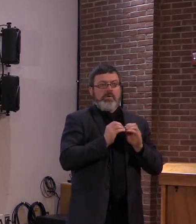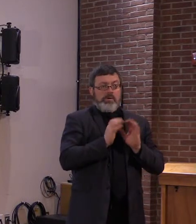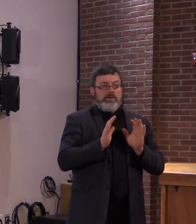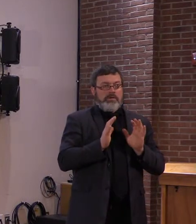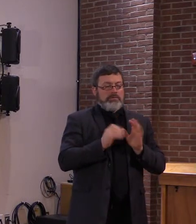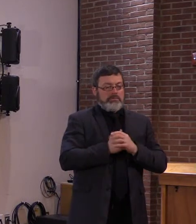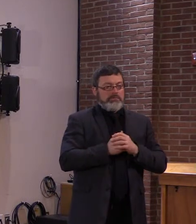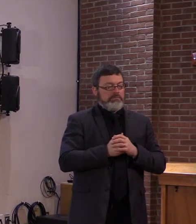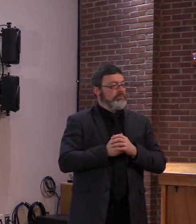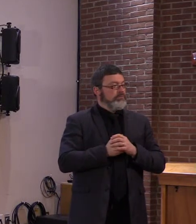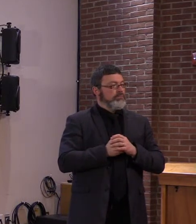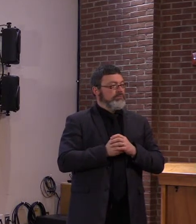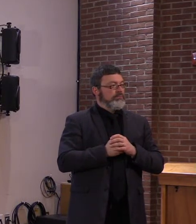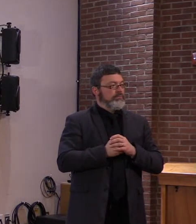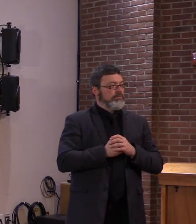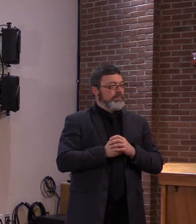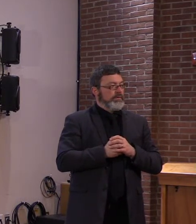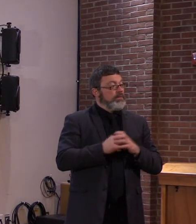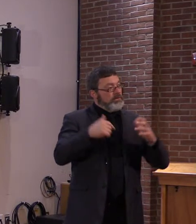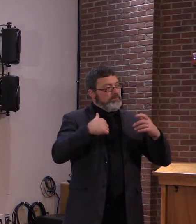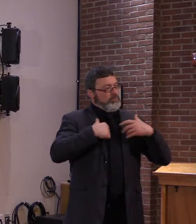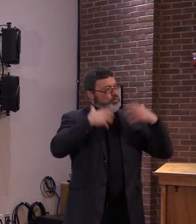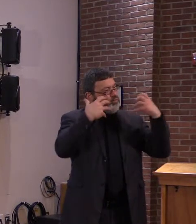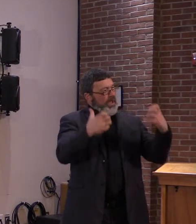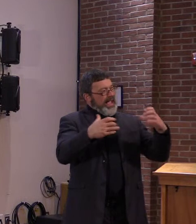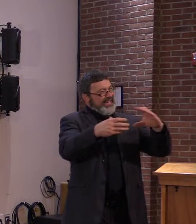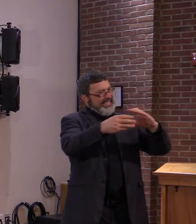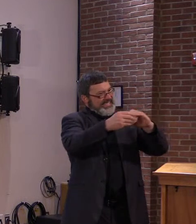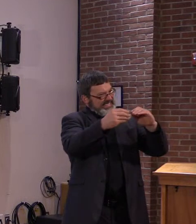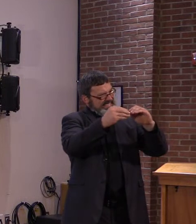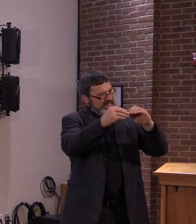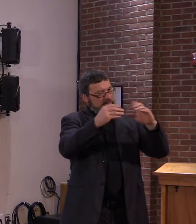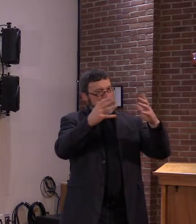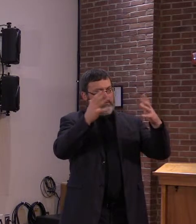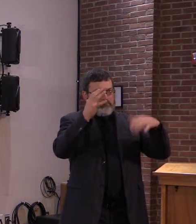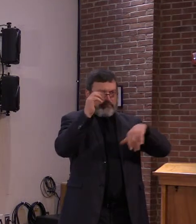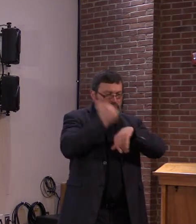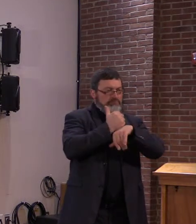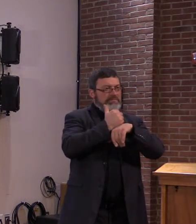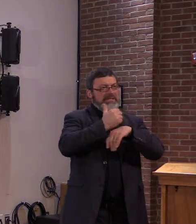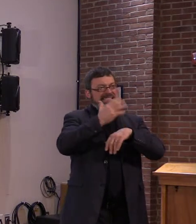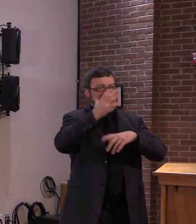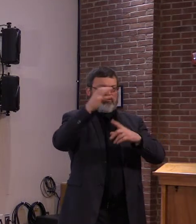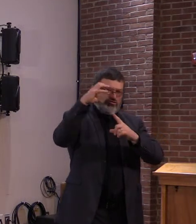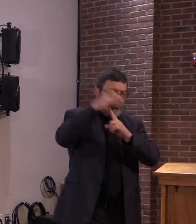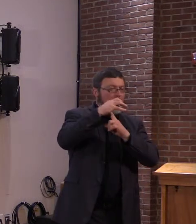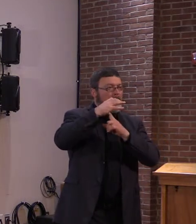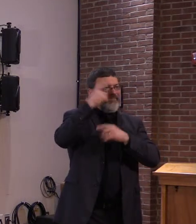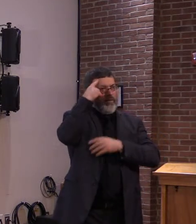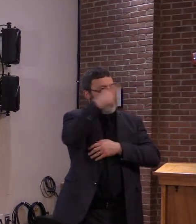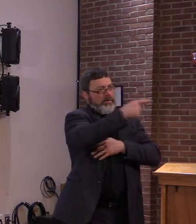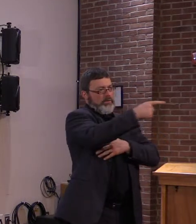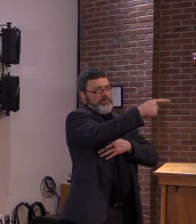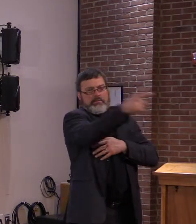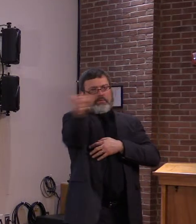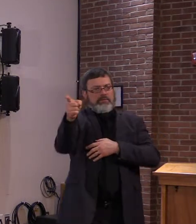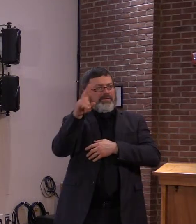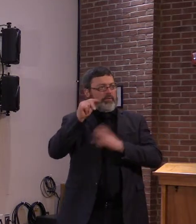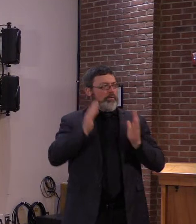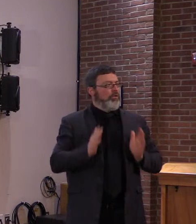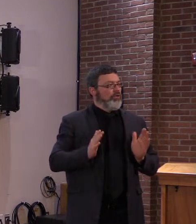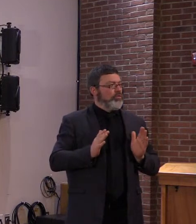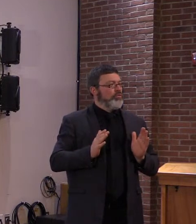who feel that the election was legitimate, and we should move on. I think this is a